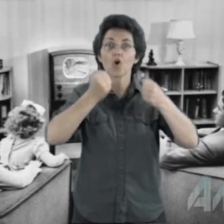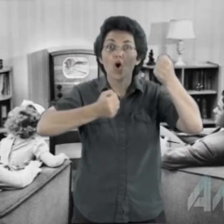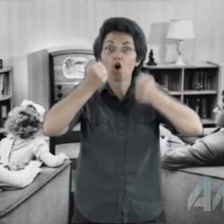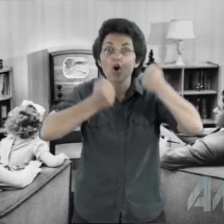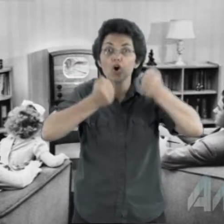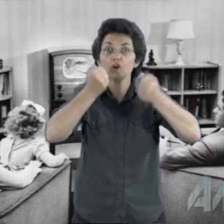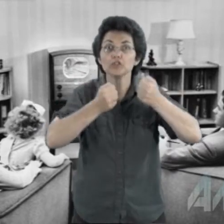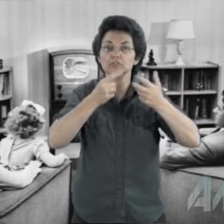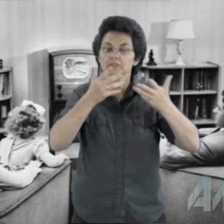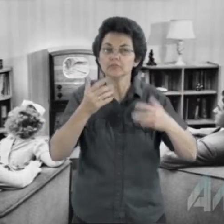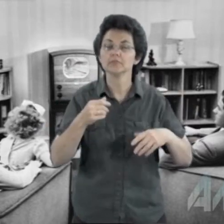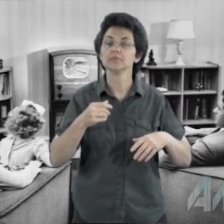cars.